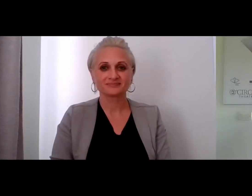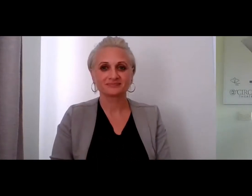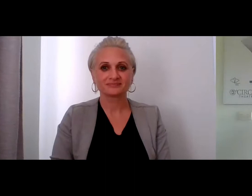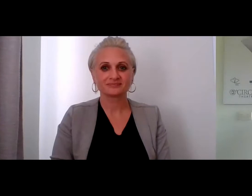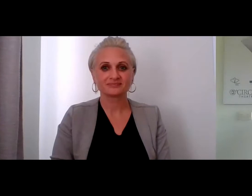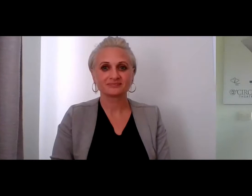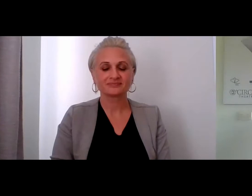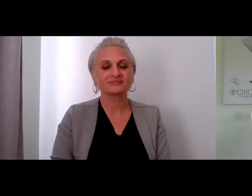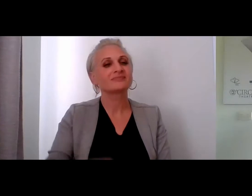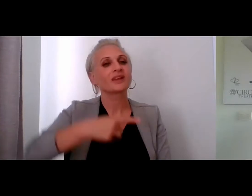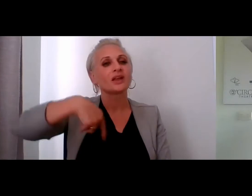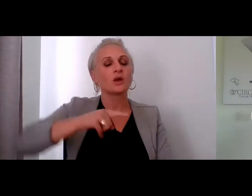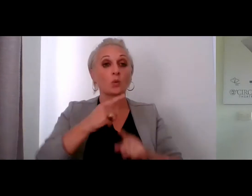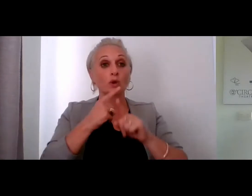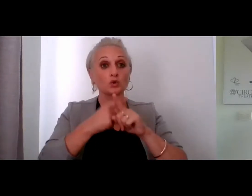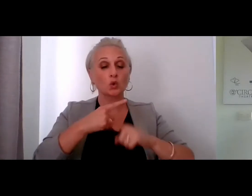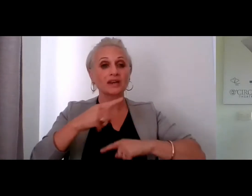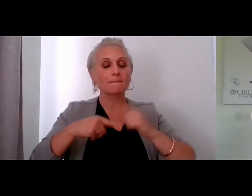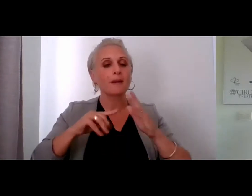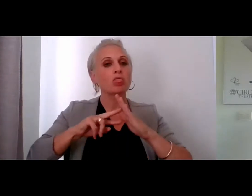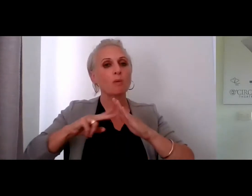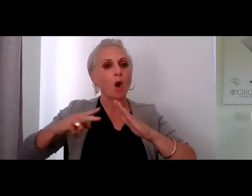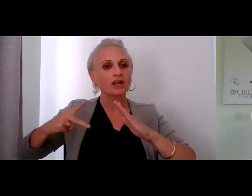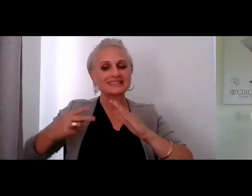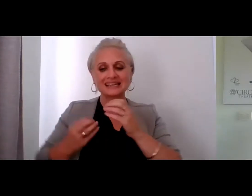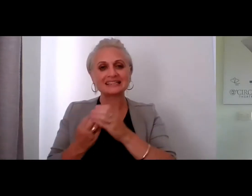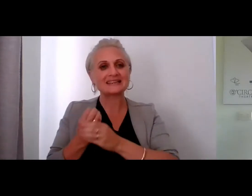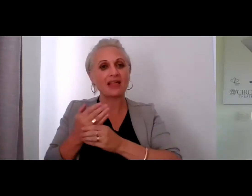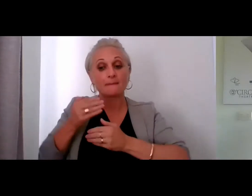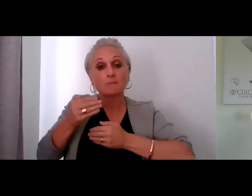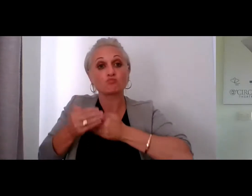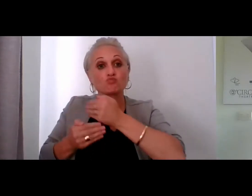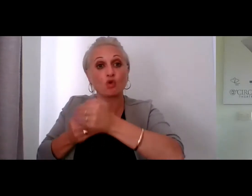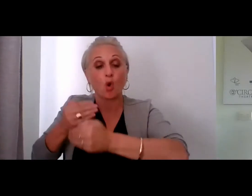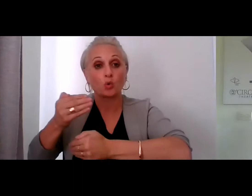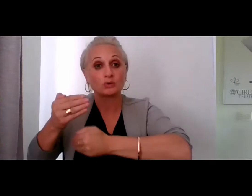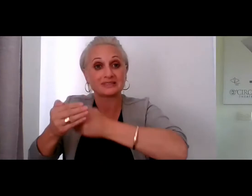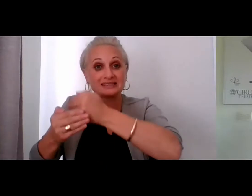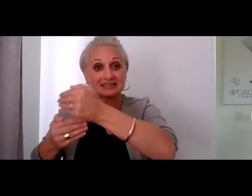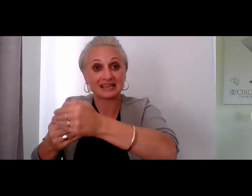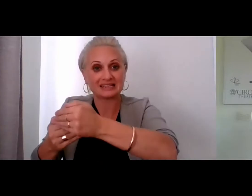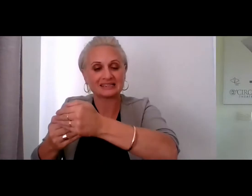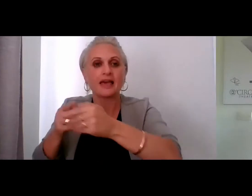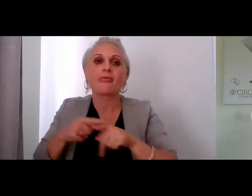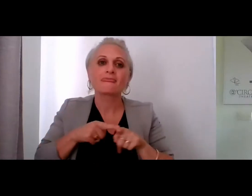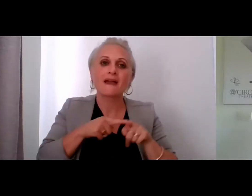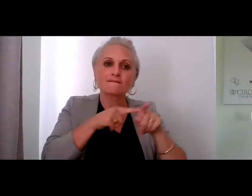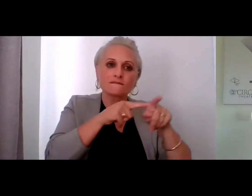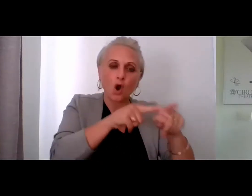So we're talking about the policy development process that's going to run alongside the policy cycle stages.